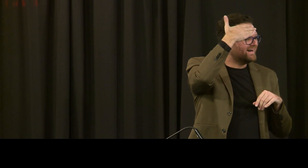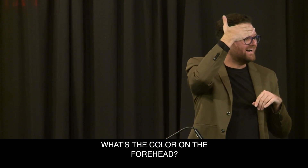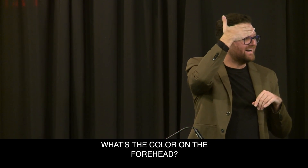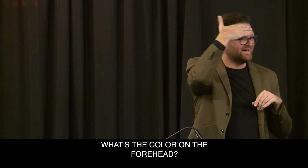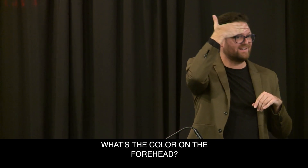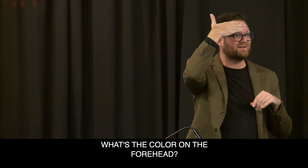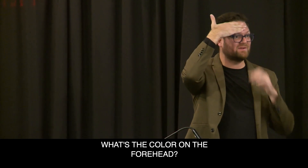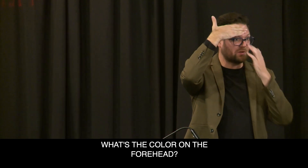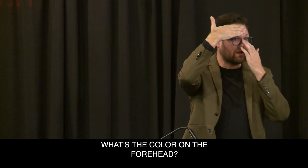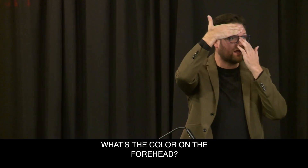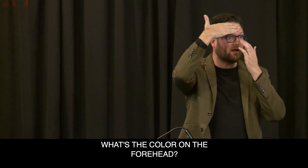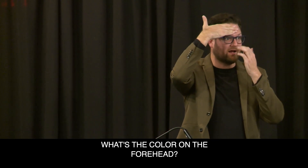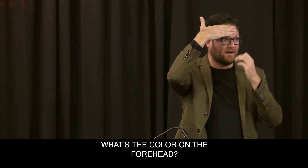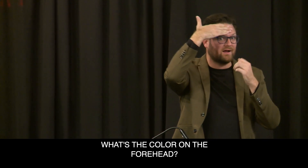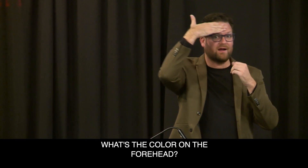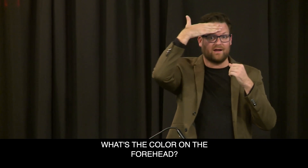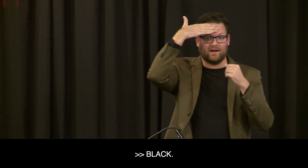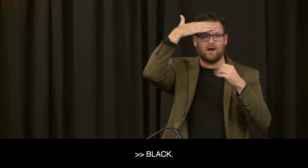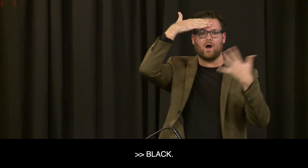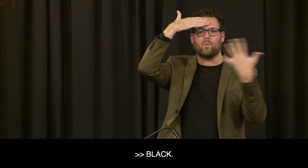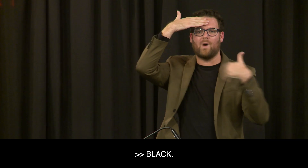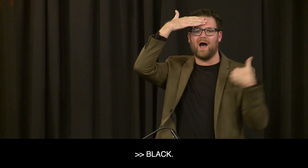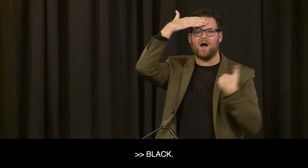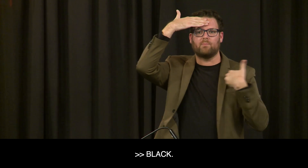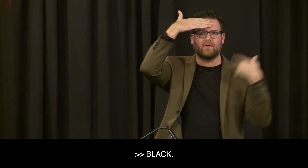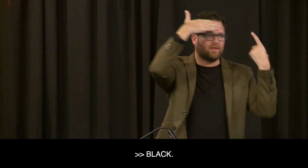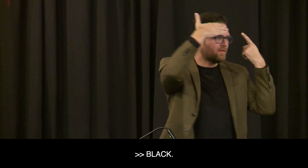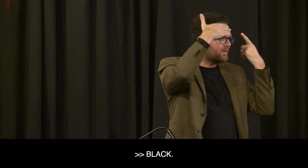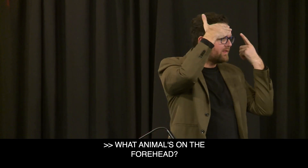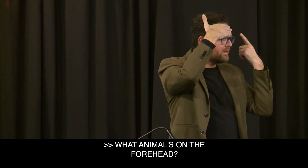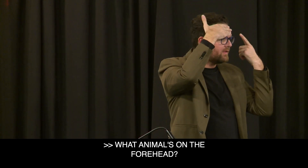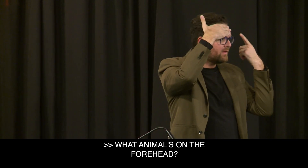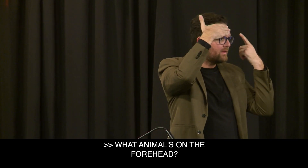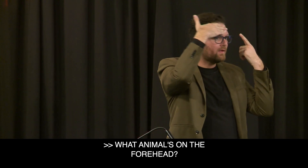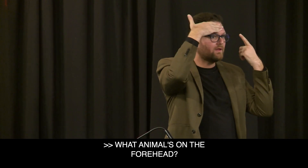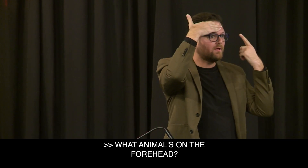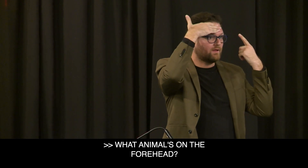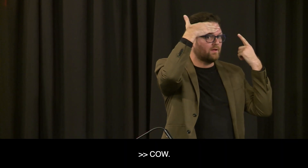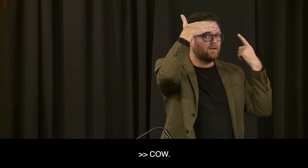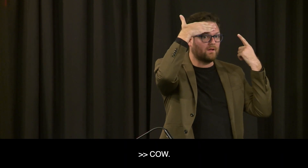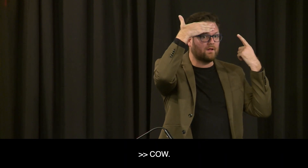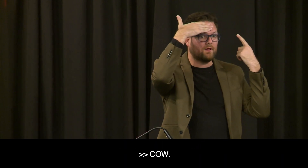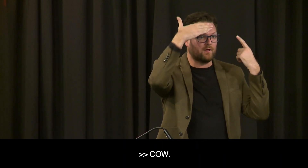What's the color on the forehead? Black. What animal's on the forehead? Cow.